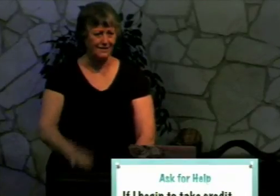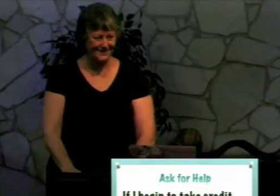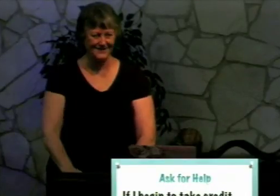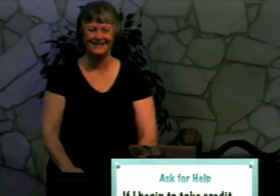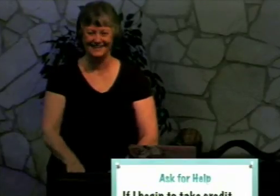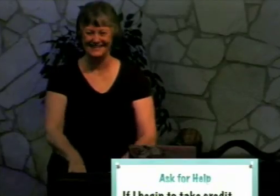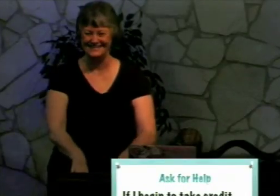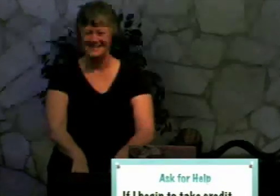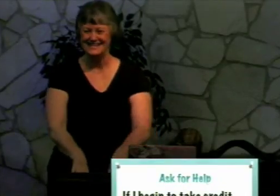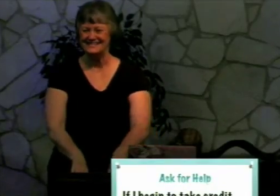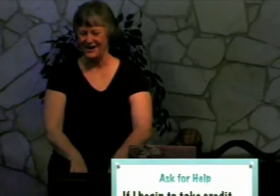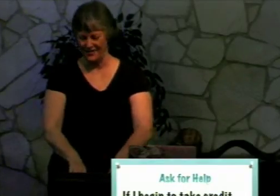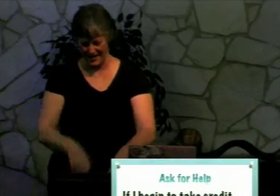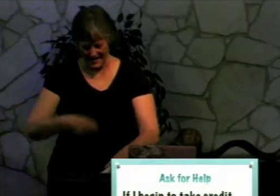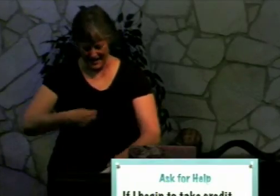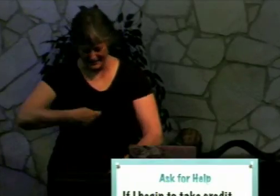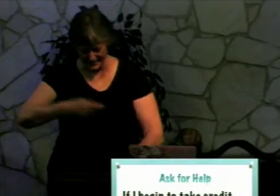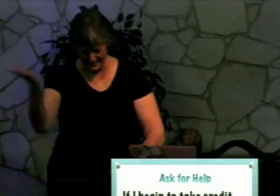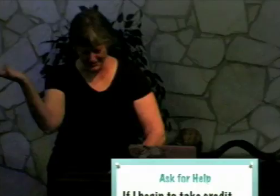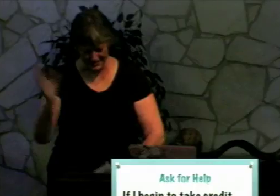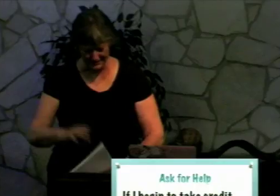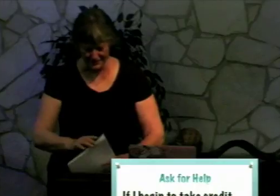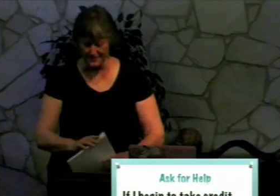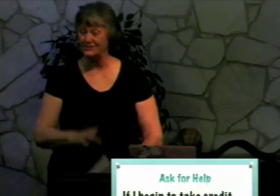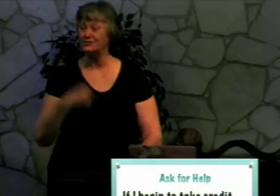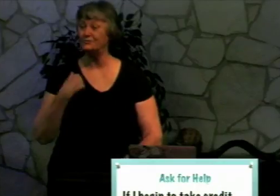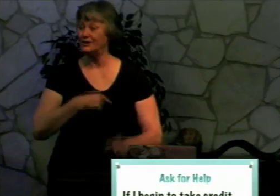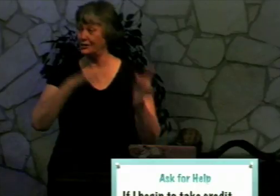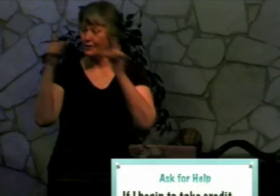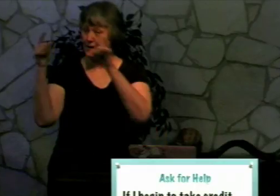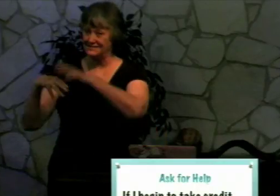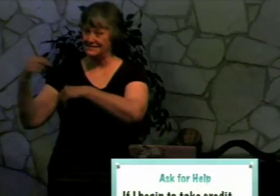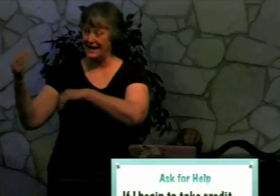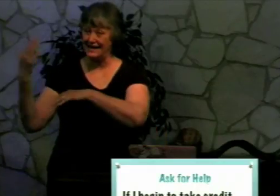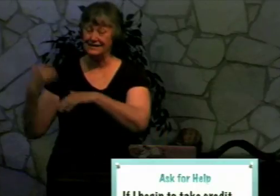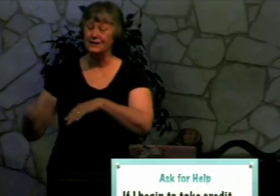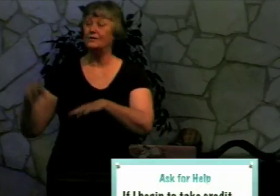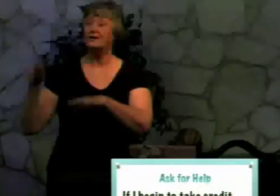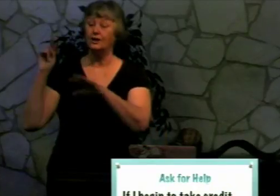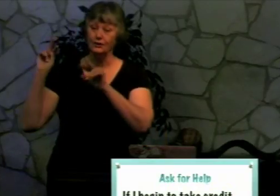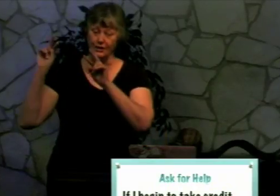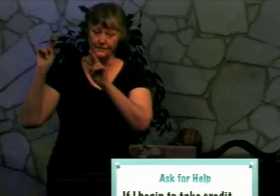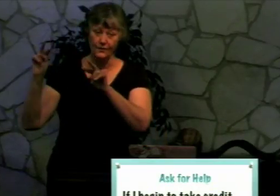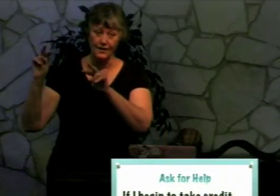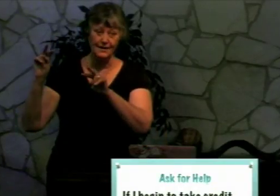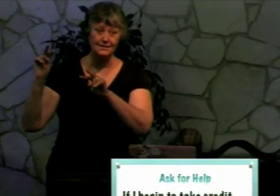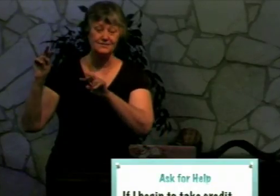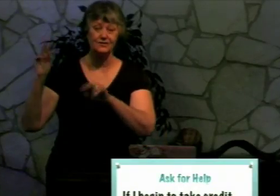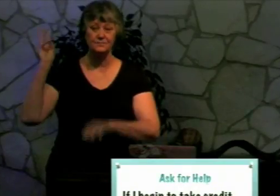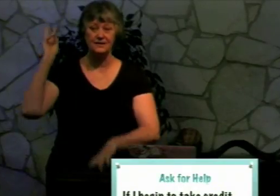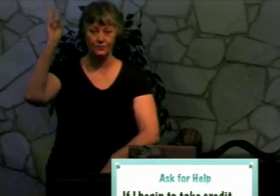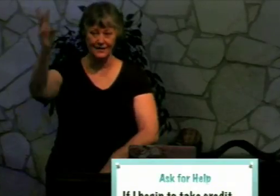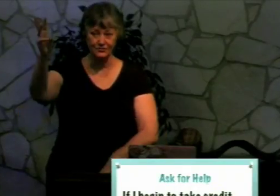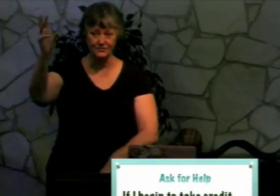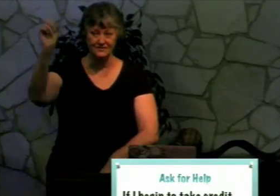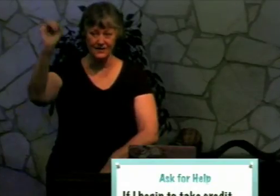So I'm giving you the information. We're going to go outside. We're going to look for it. It's going to be in the western